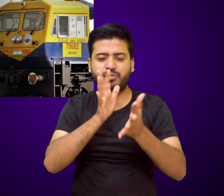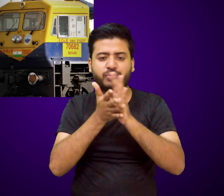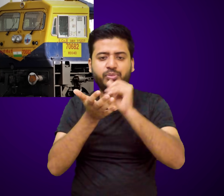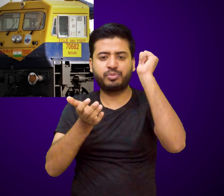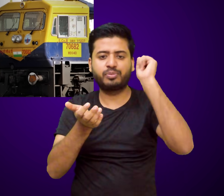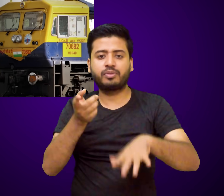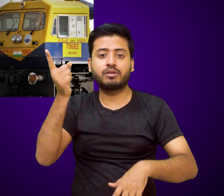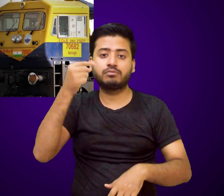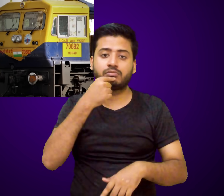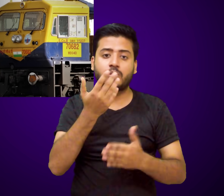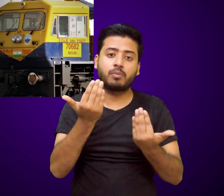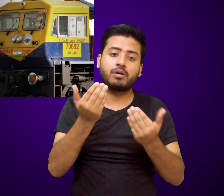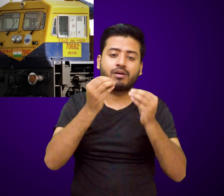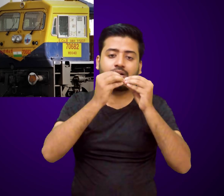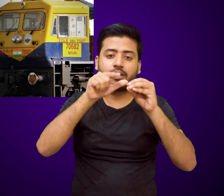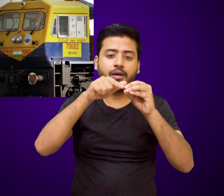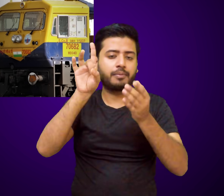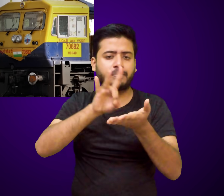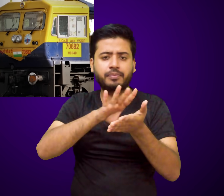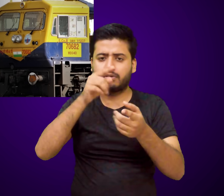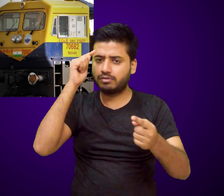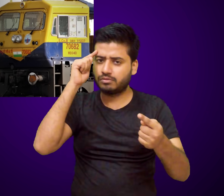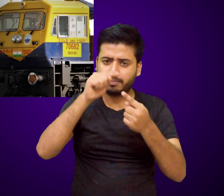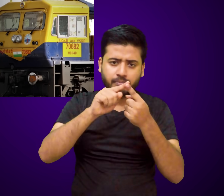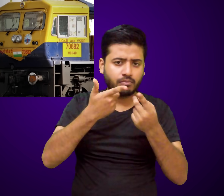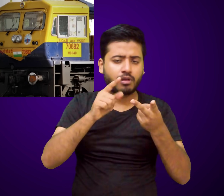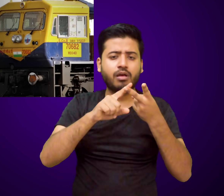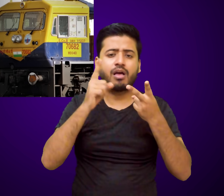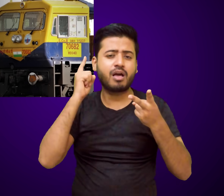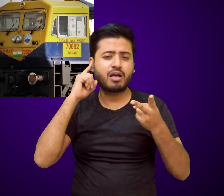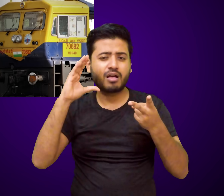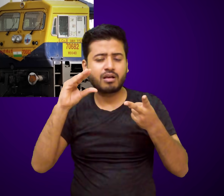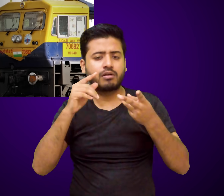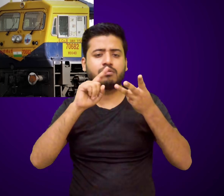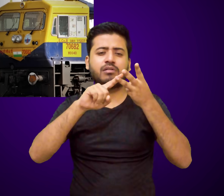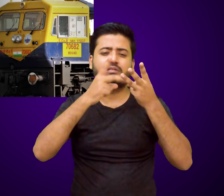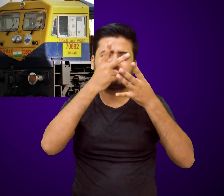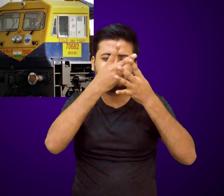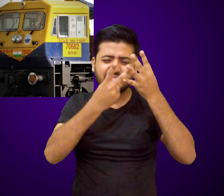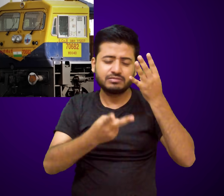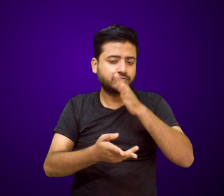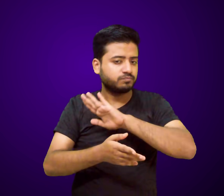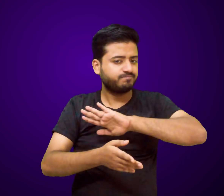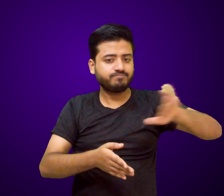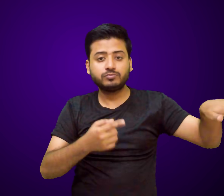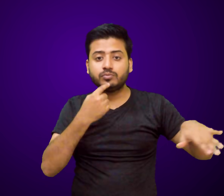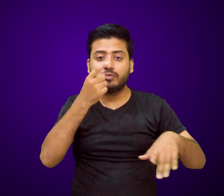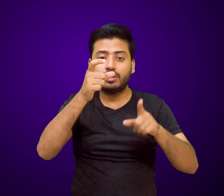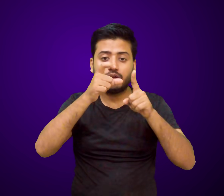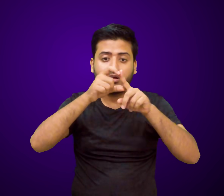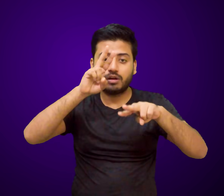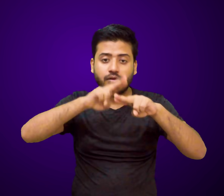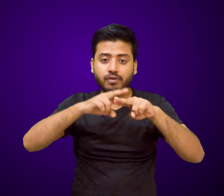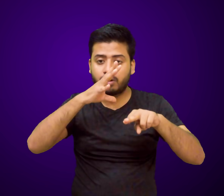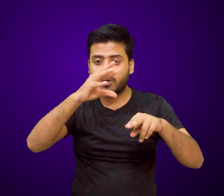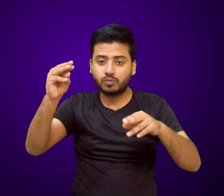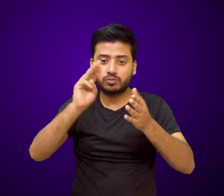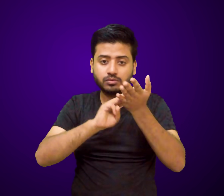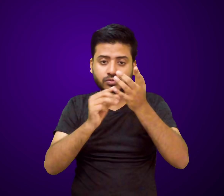before the deadline. Applying for disability benefits in India can be a complicated and frustrating process. While the government